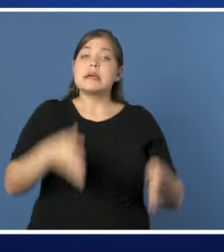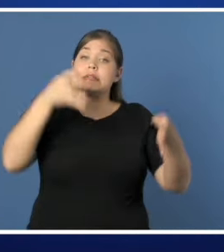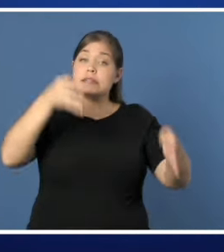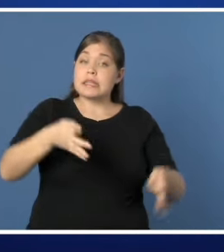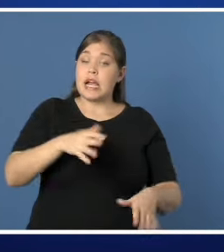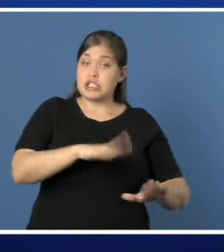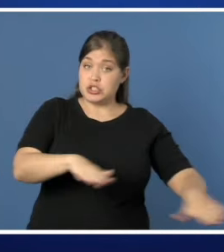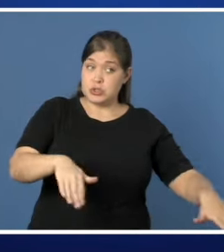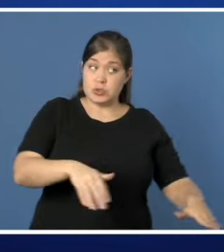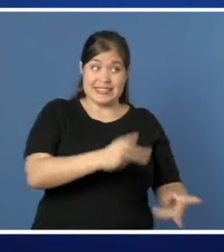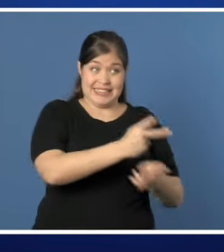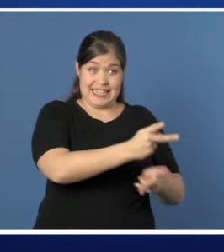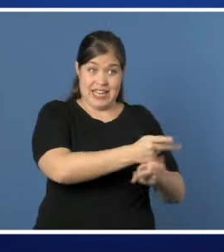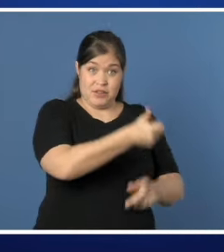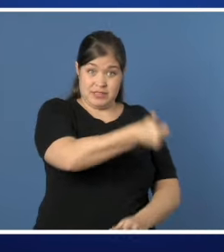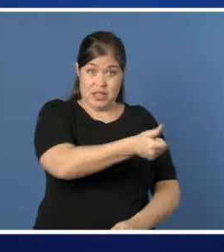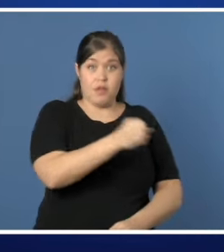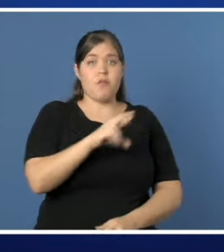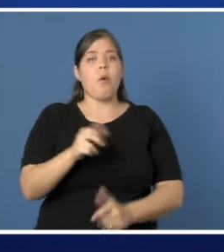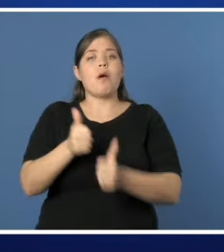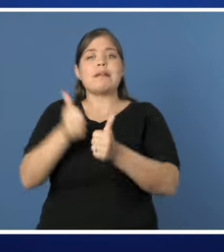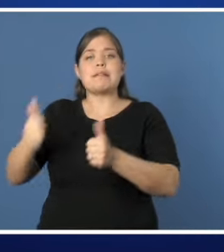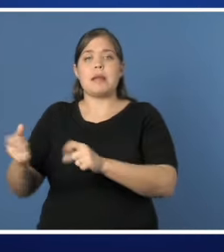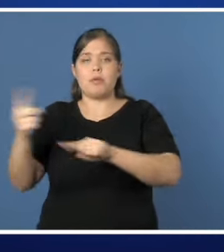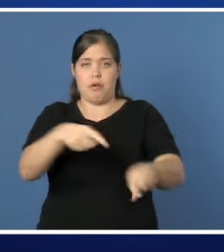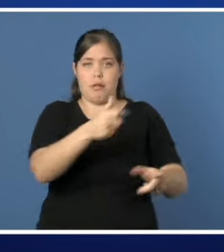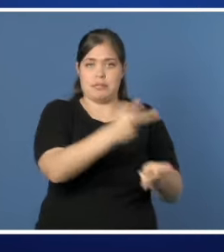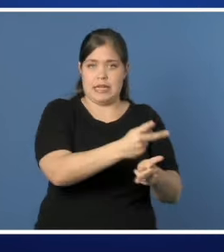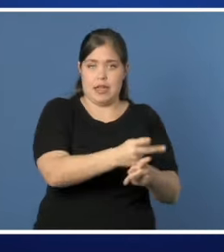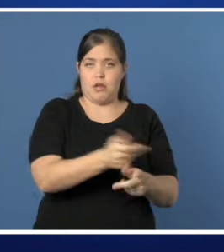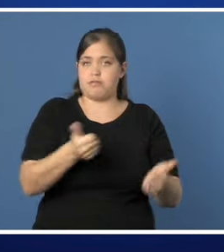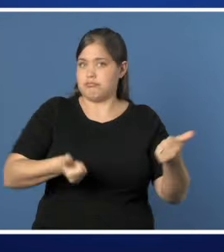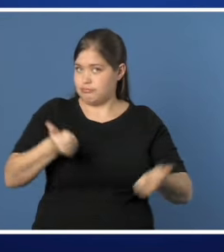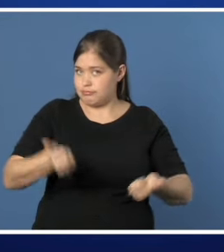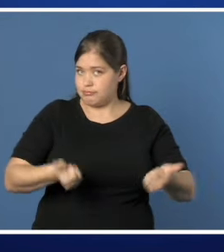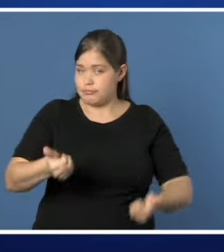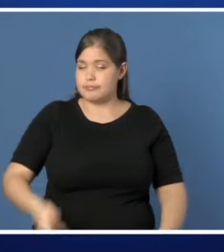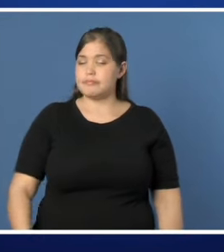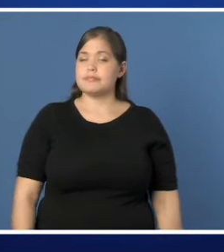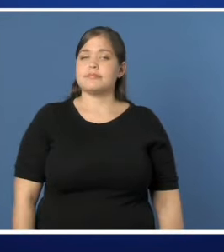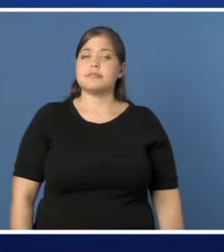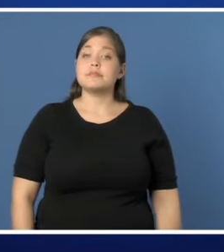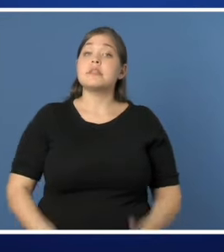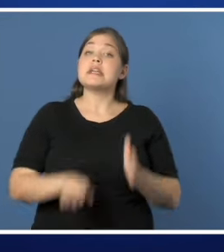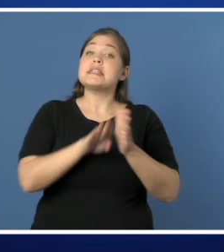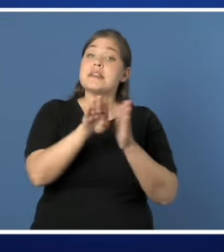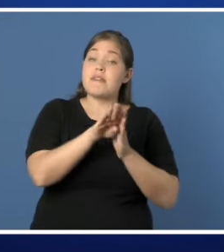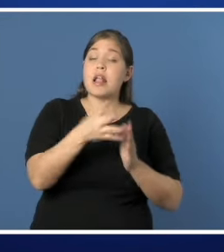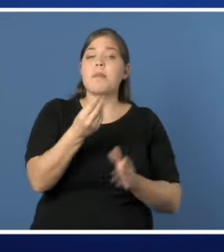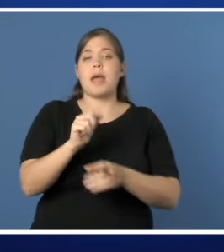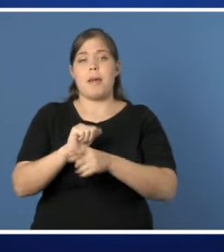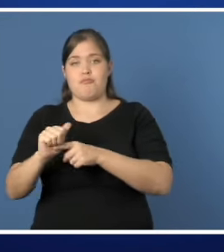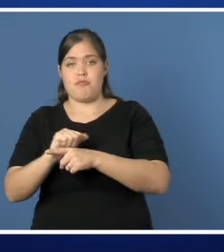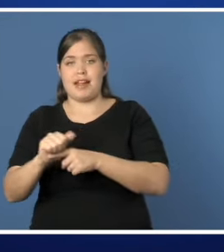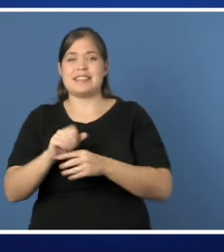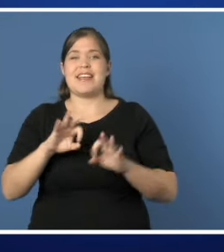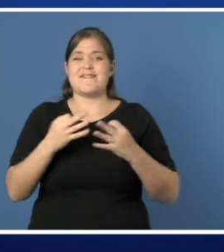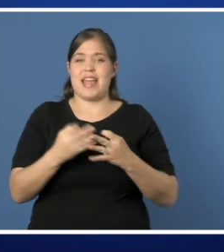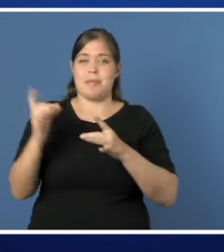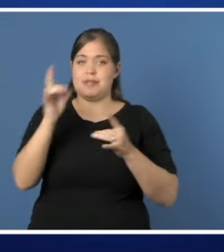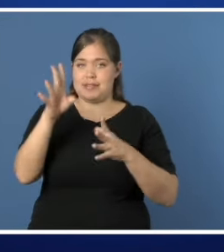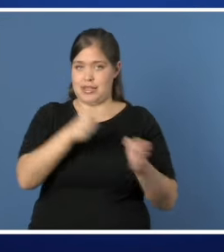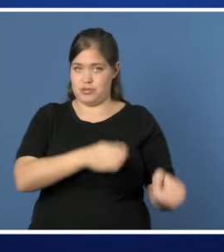Decide if your children take care of themselves or if a neighbor takes care of them Develop and practice